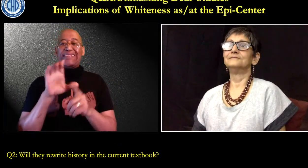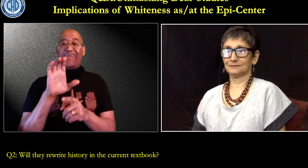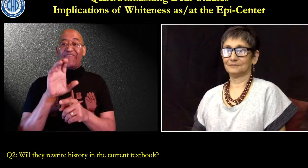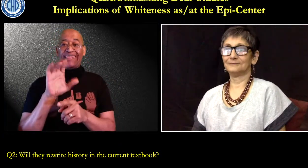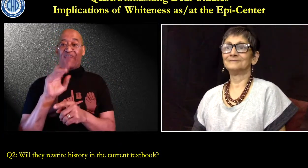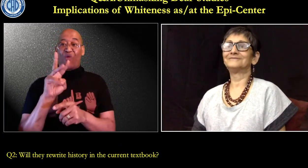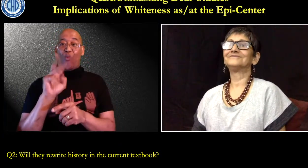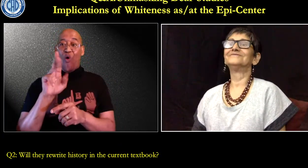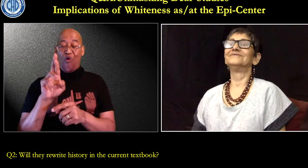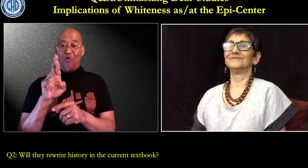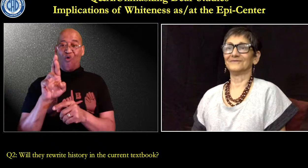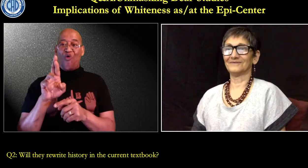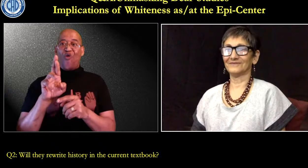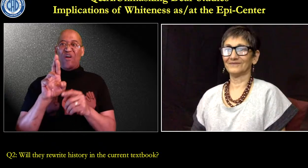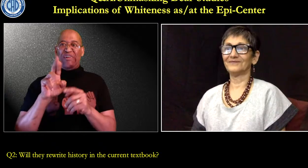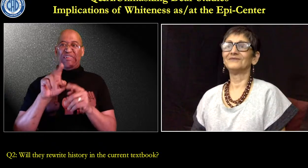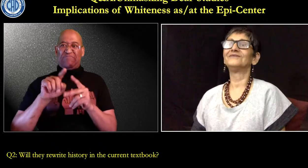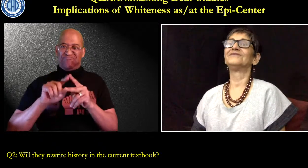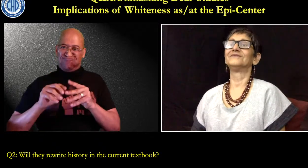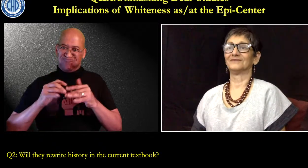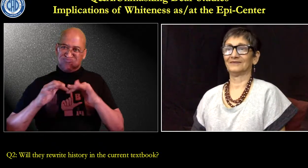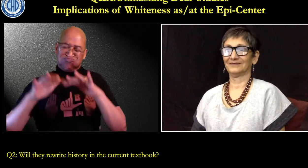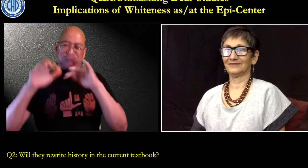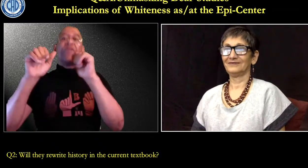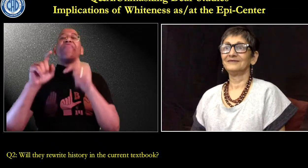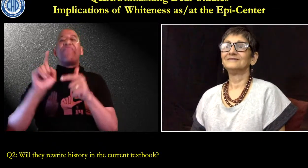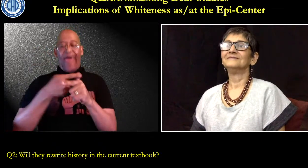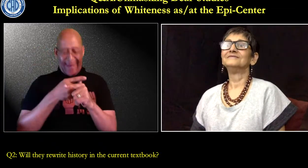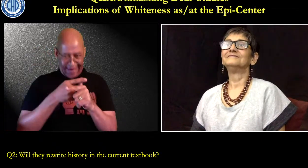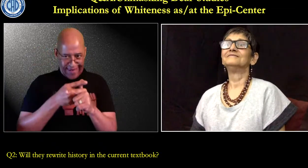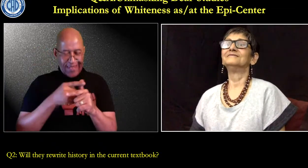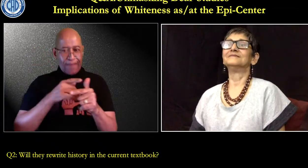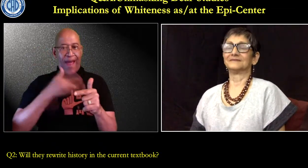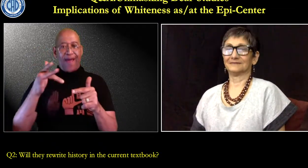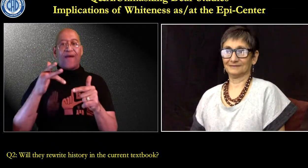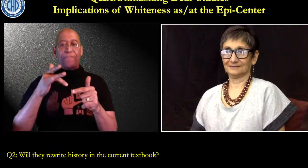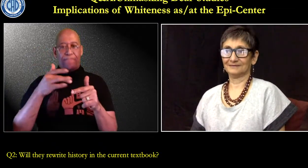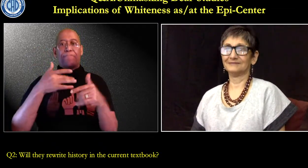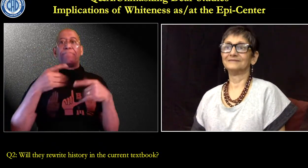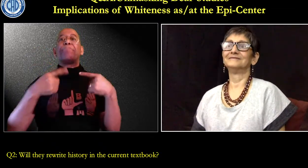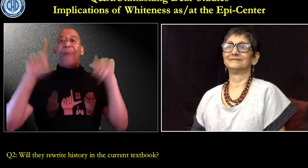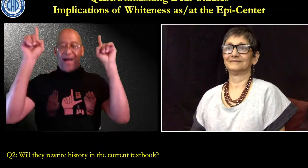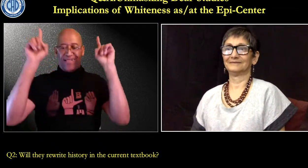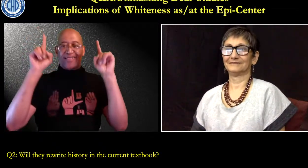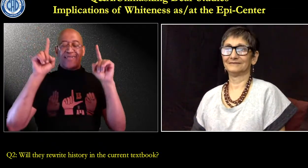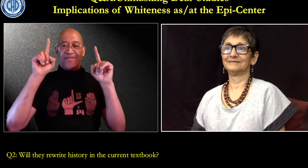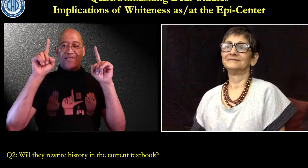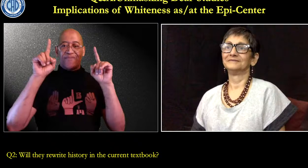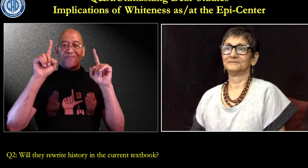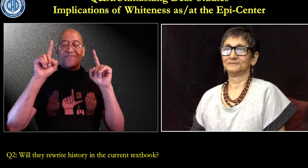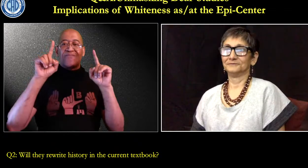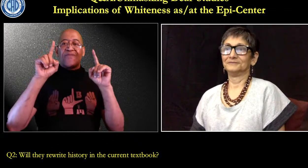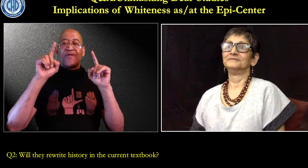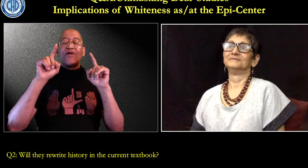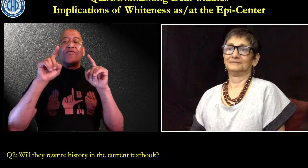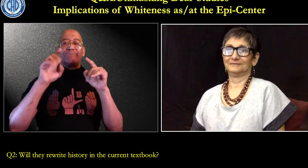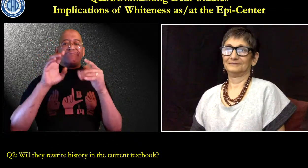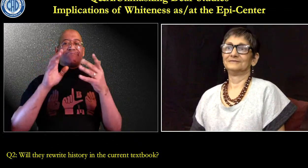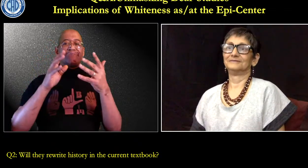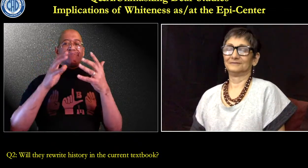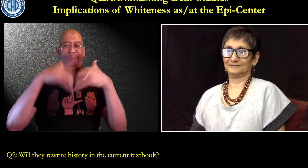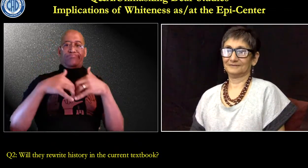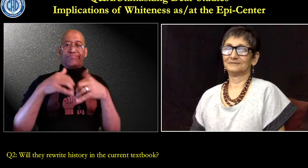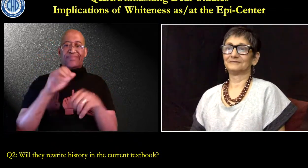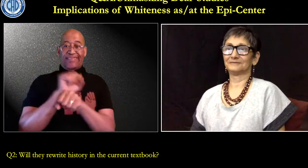Slavery hadn't happened yet. It was 1862, but there was still the Civil War that happened. And